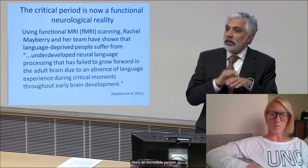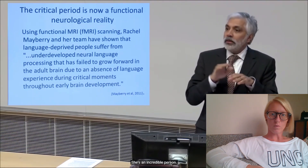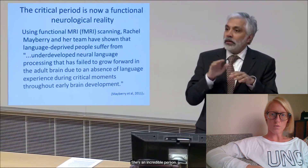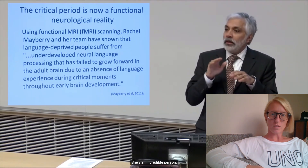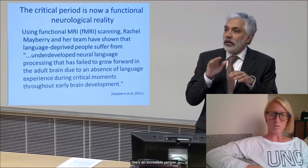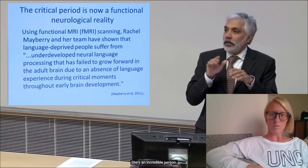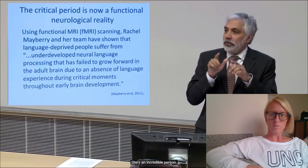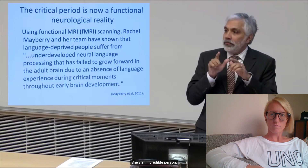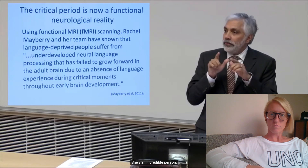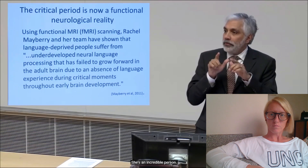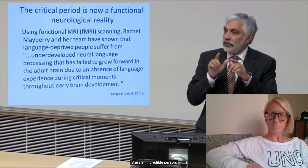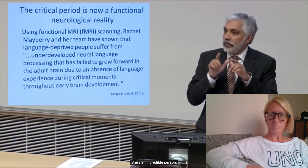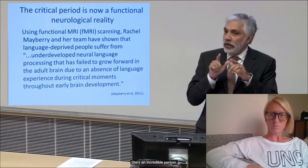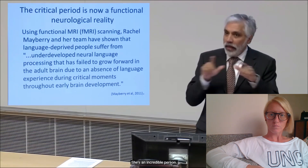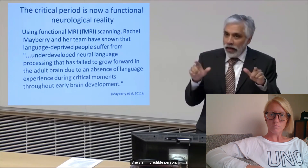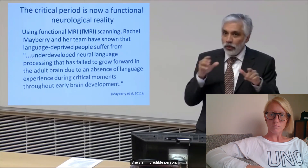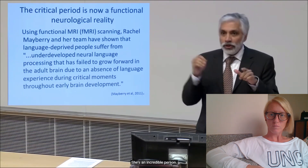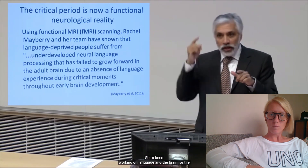person.